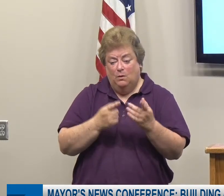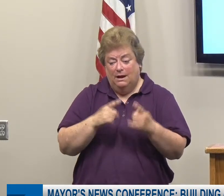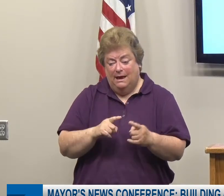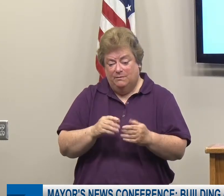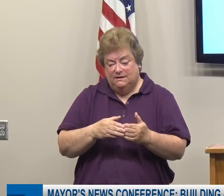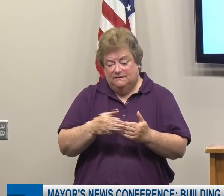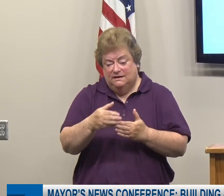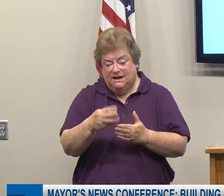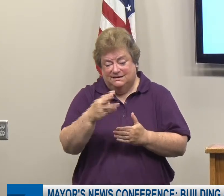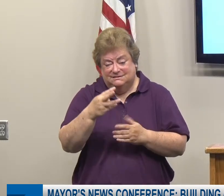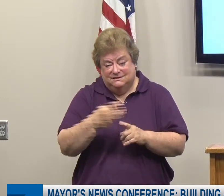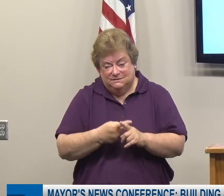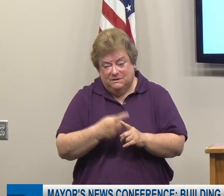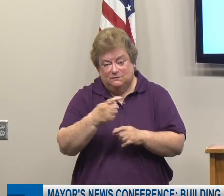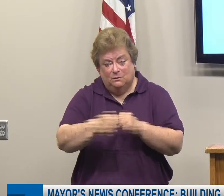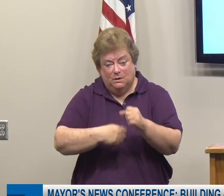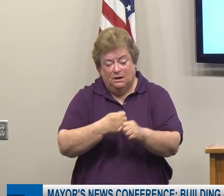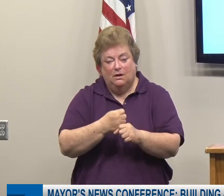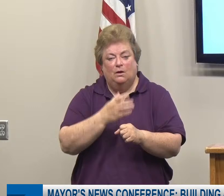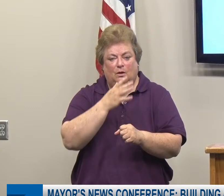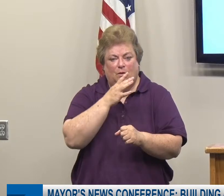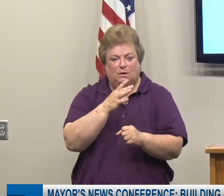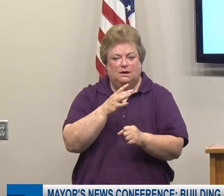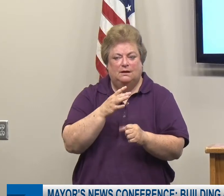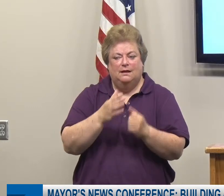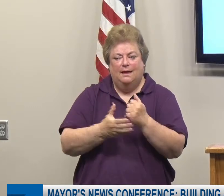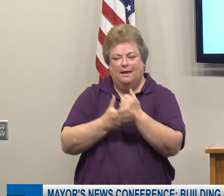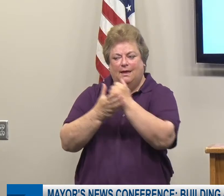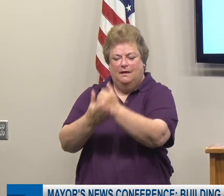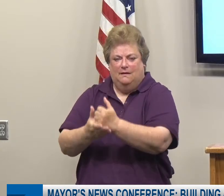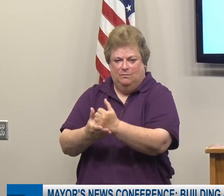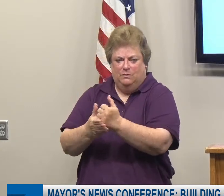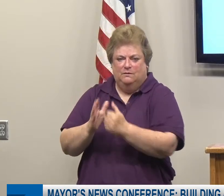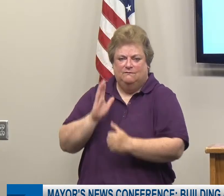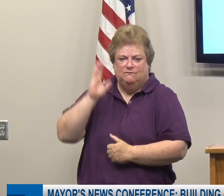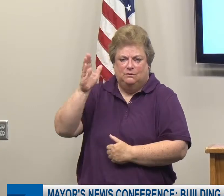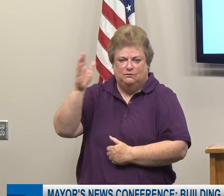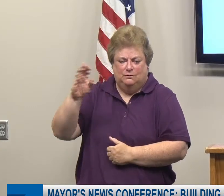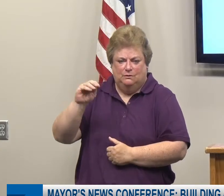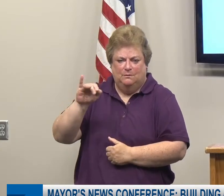year will be instructive for future mayors.